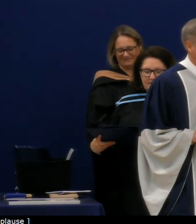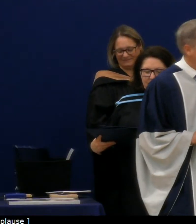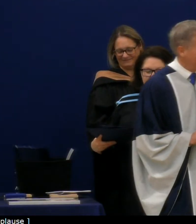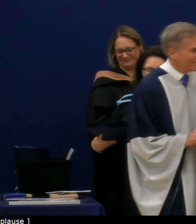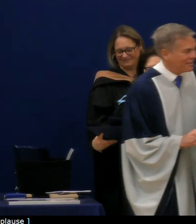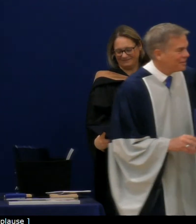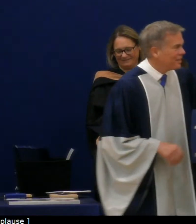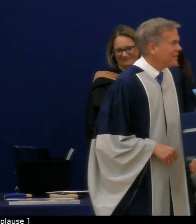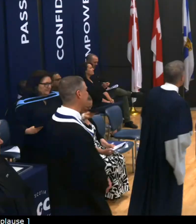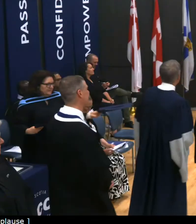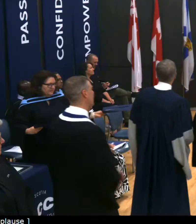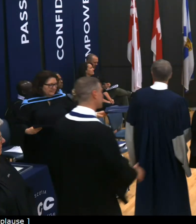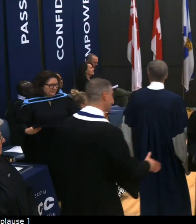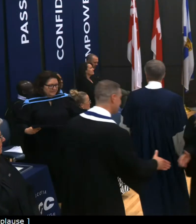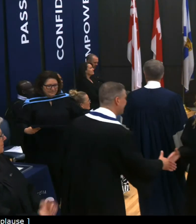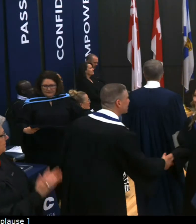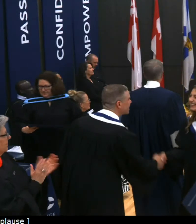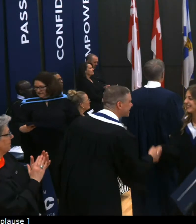Jacqueline Keddy.